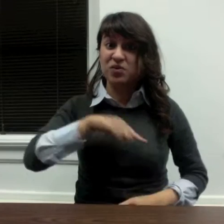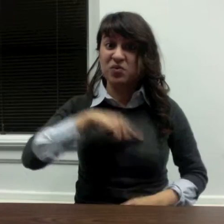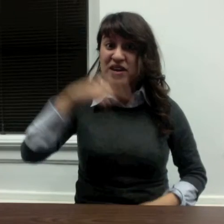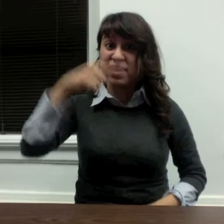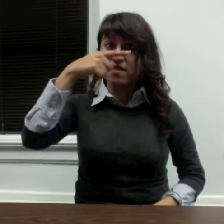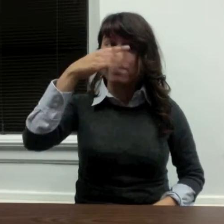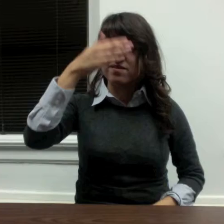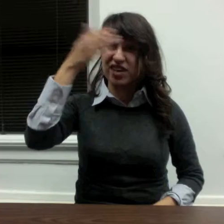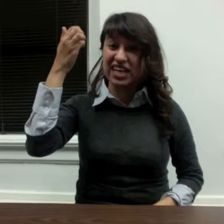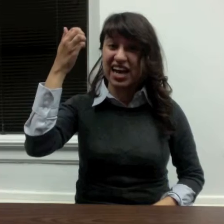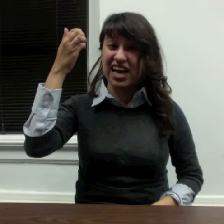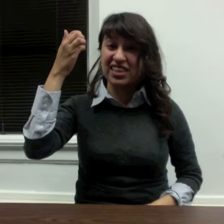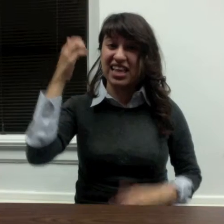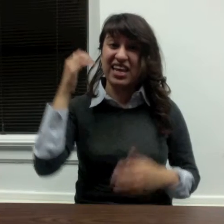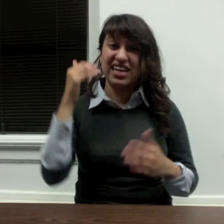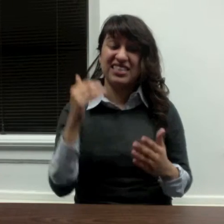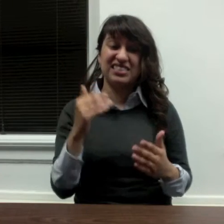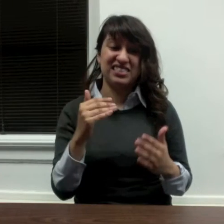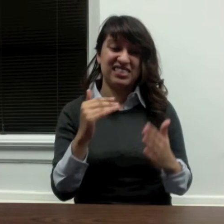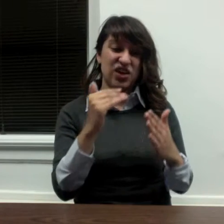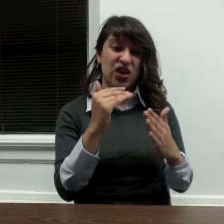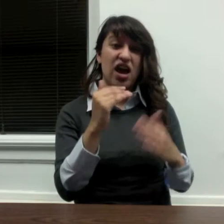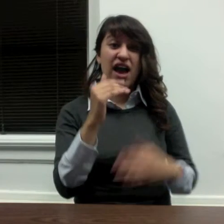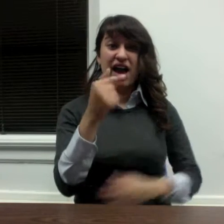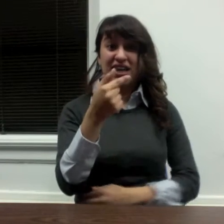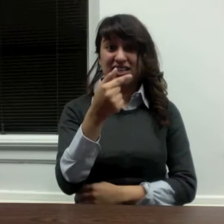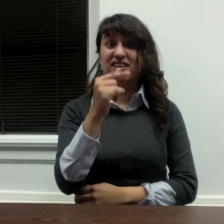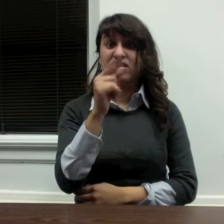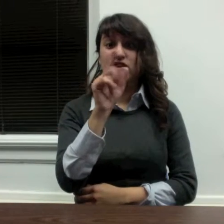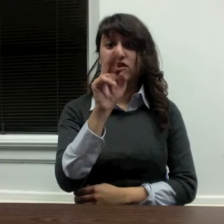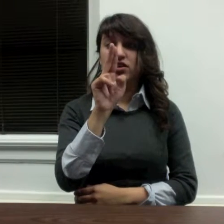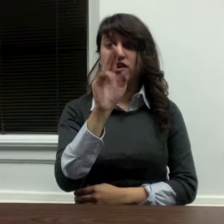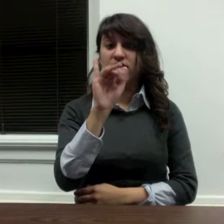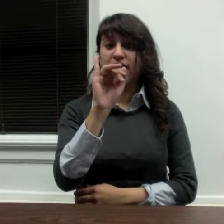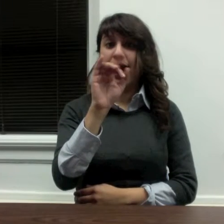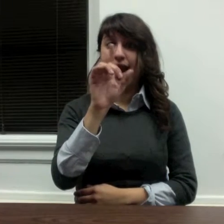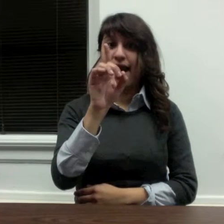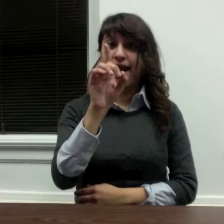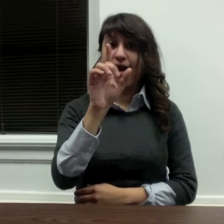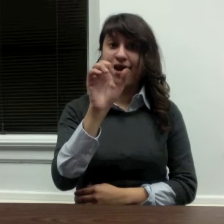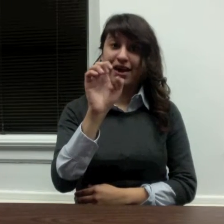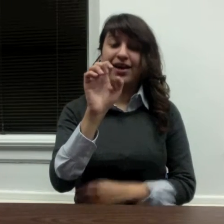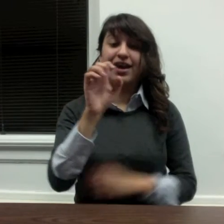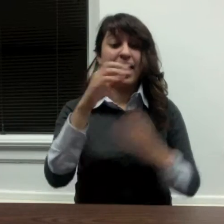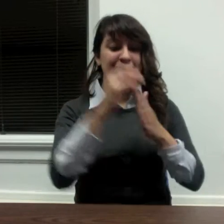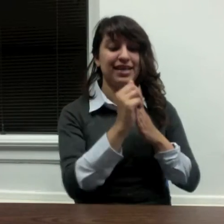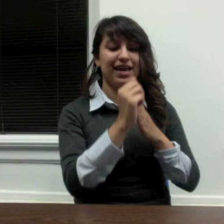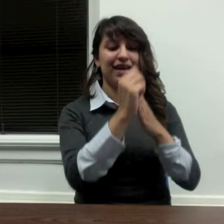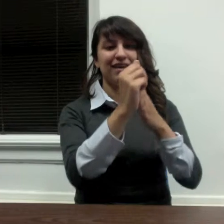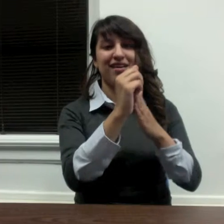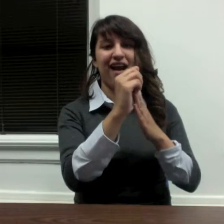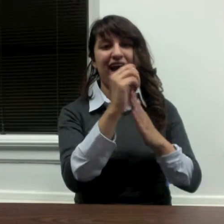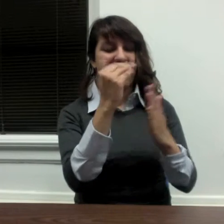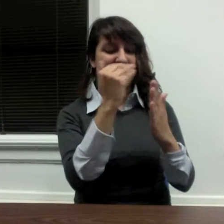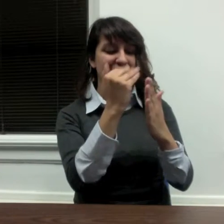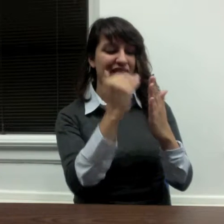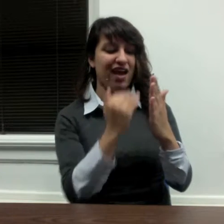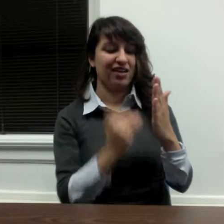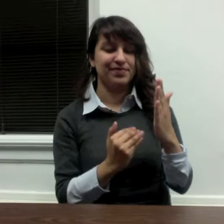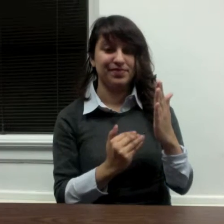guideline and we follow it with a strict adherence. When in reality,